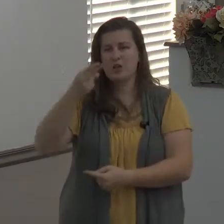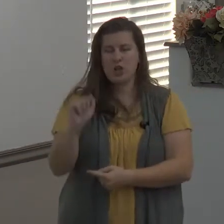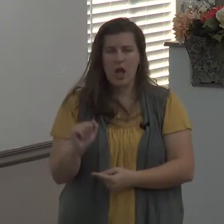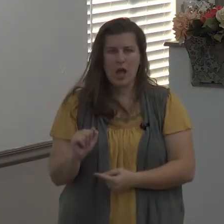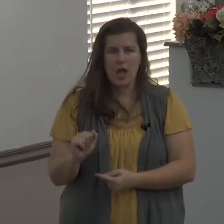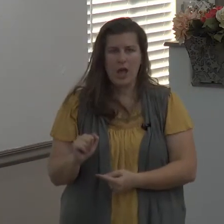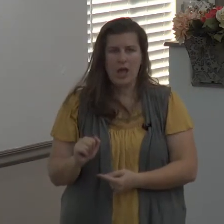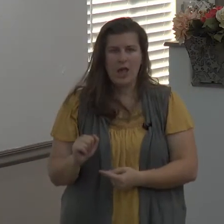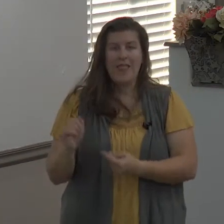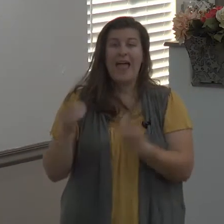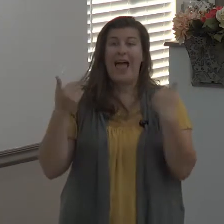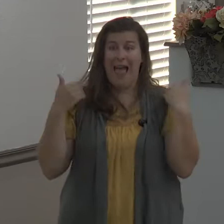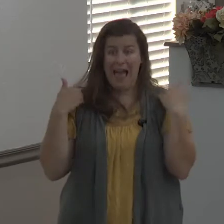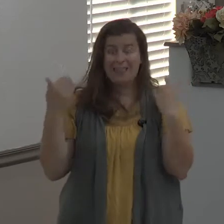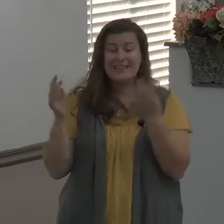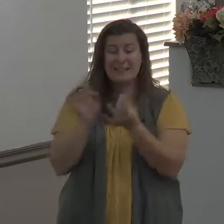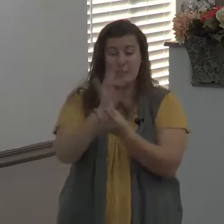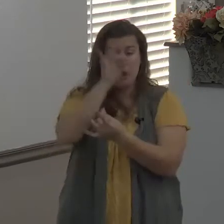about Elisha.